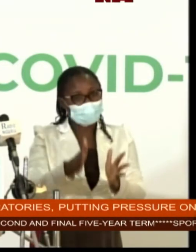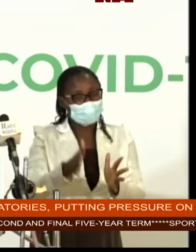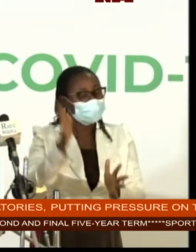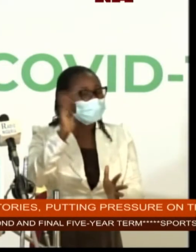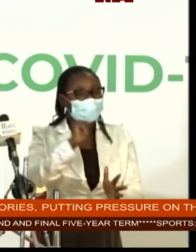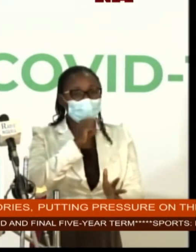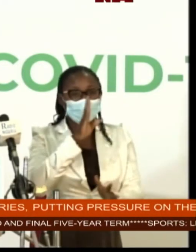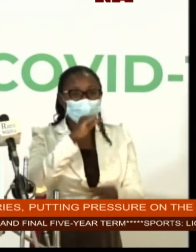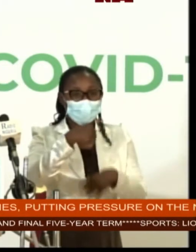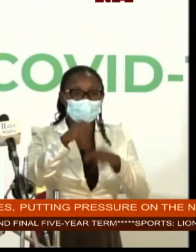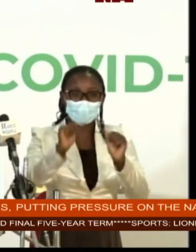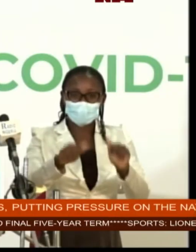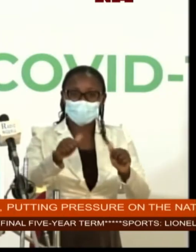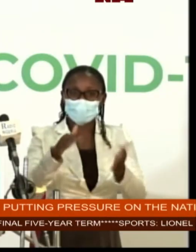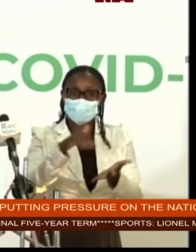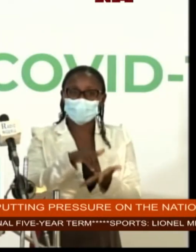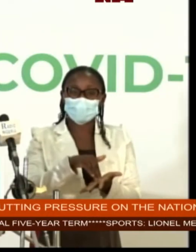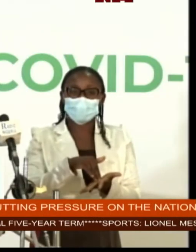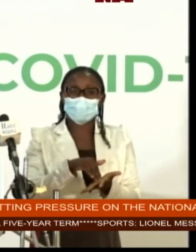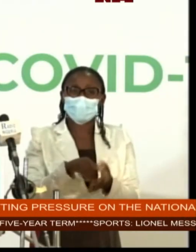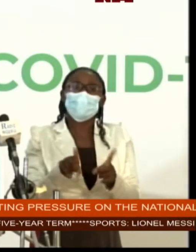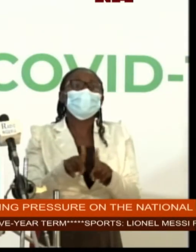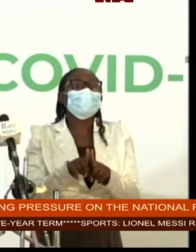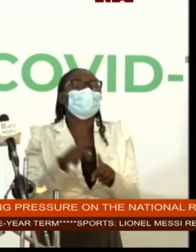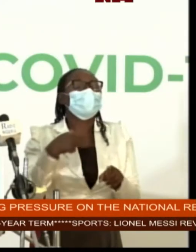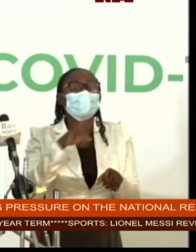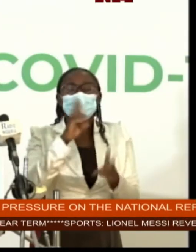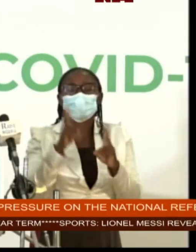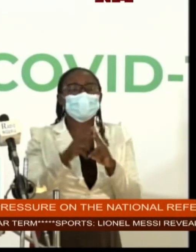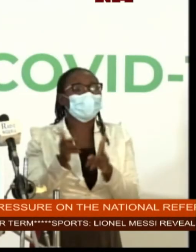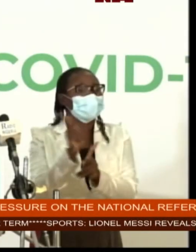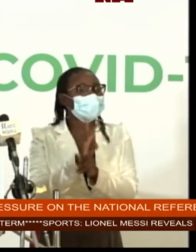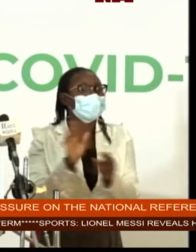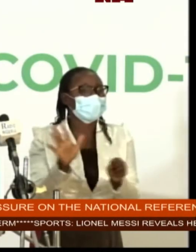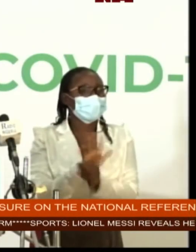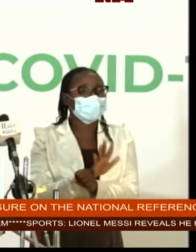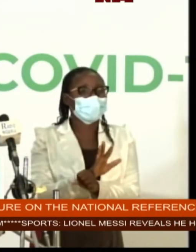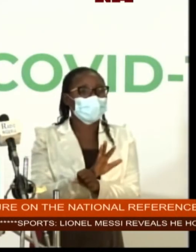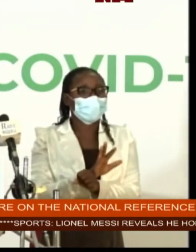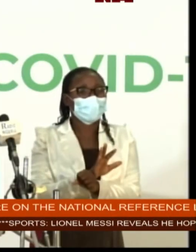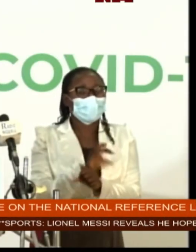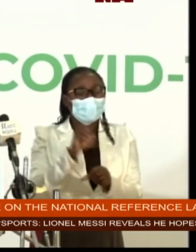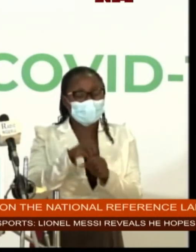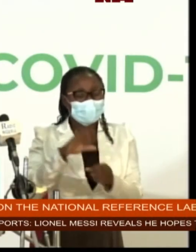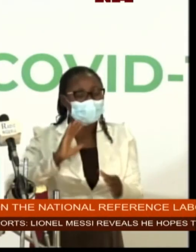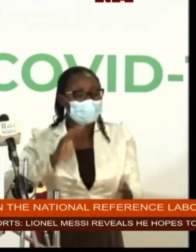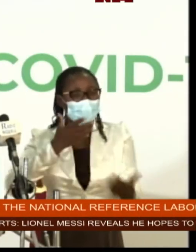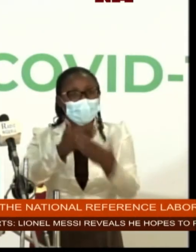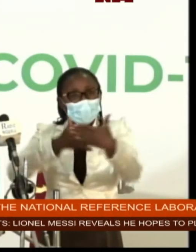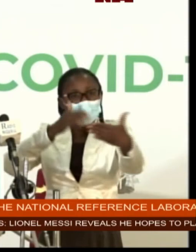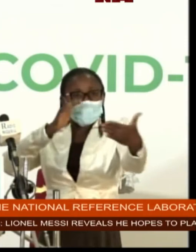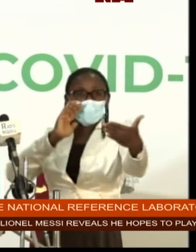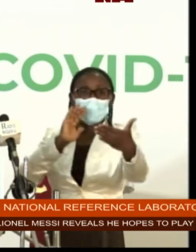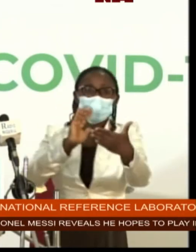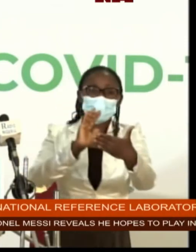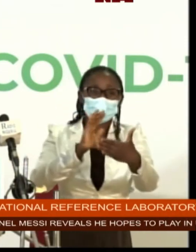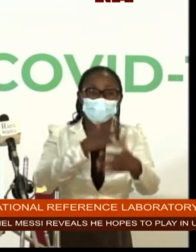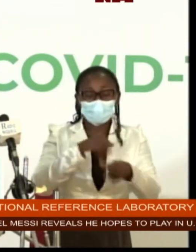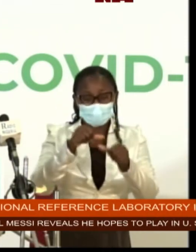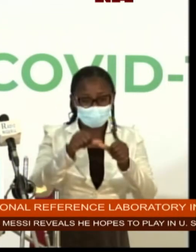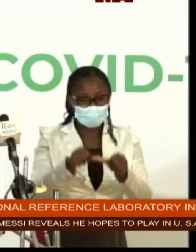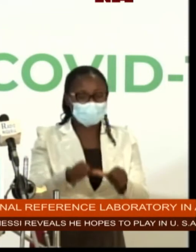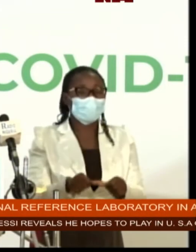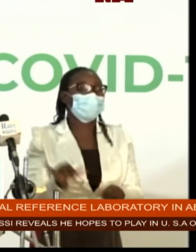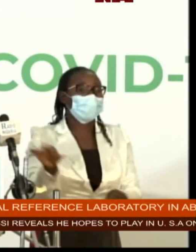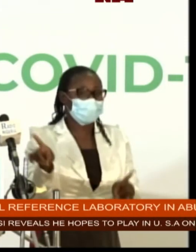would not be available. So we are very careful and measured in our approach, and we will